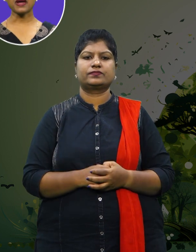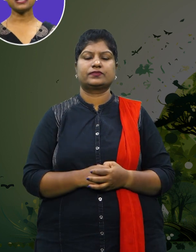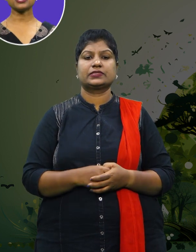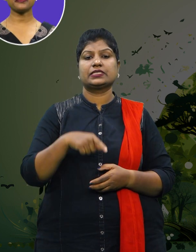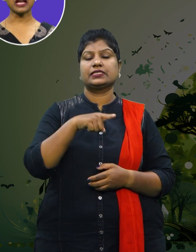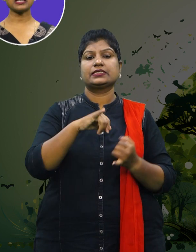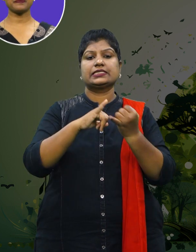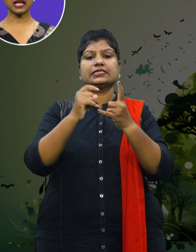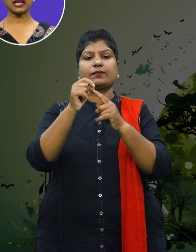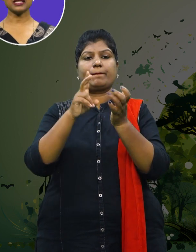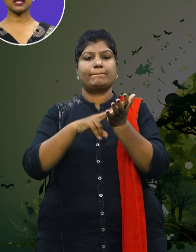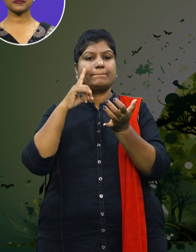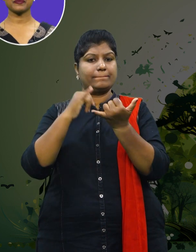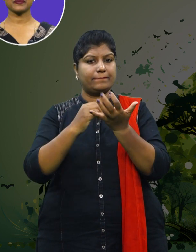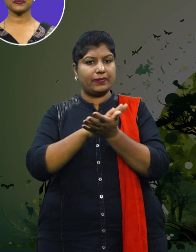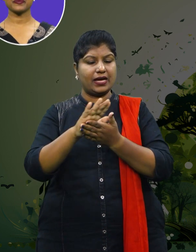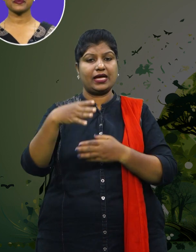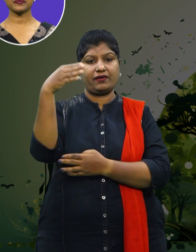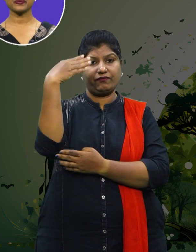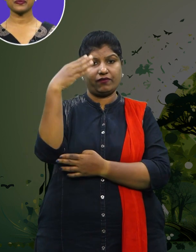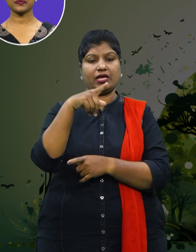The Spanish flag plant